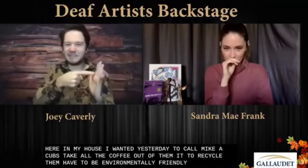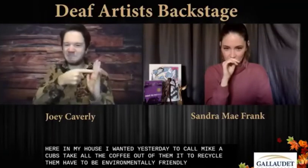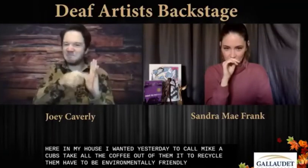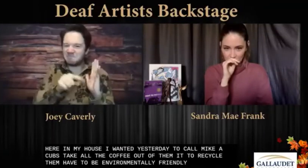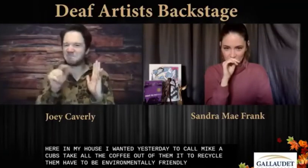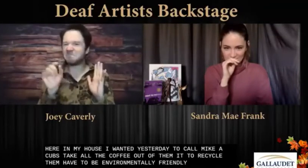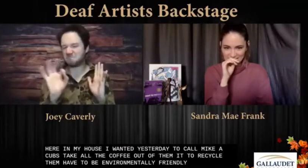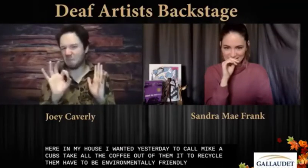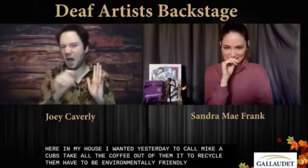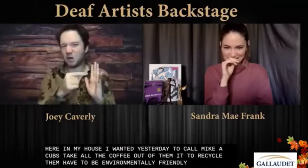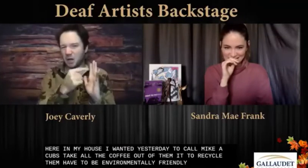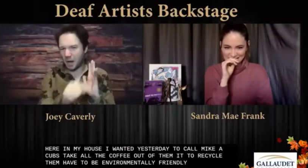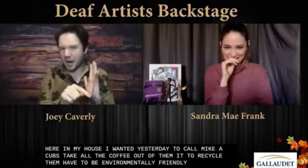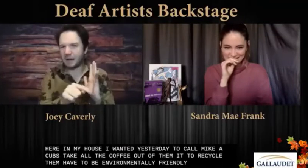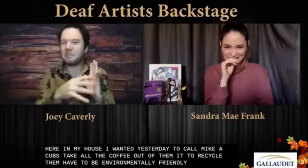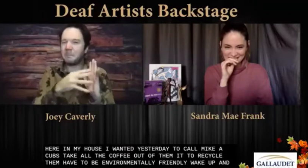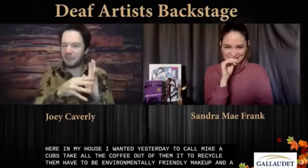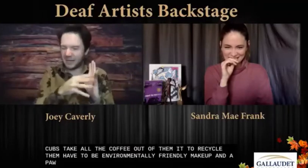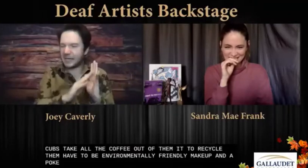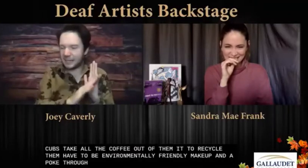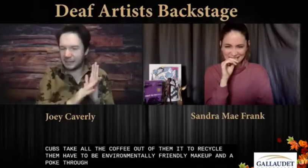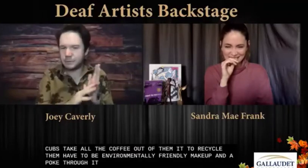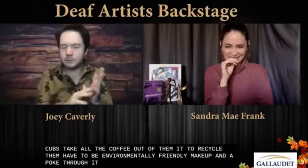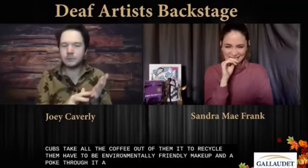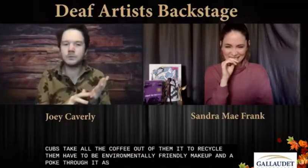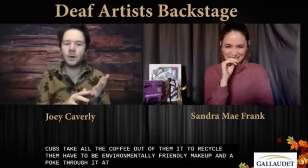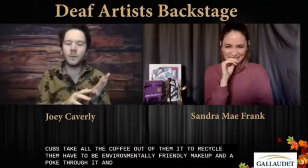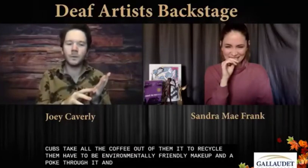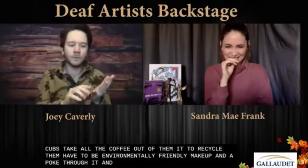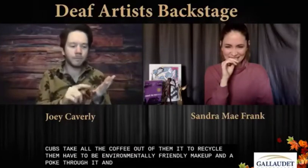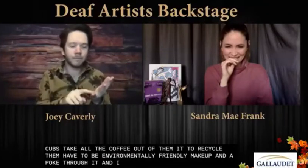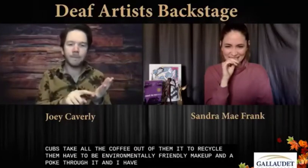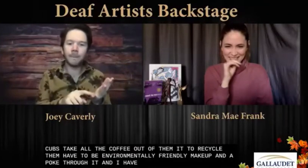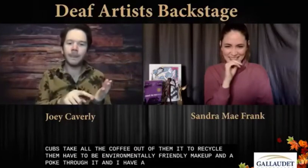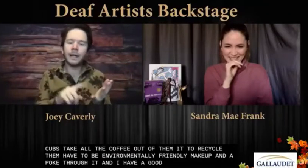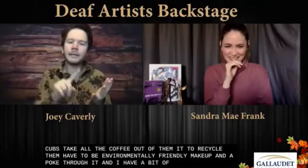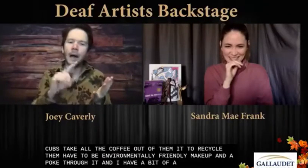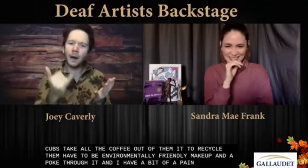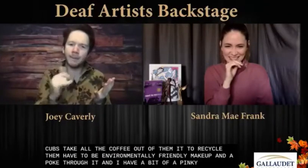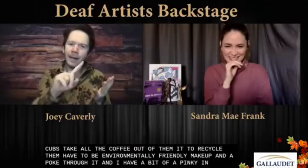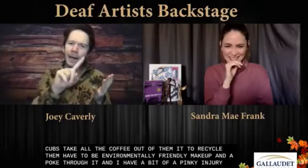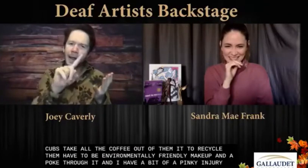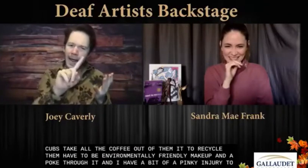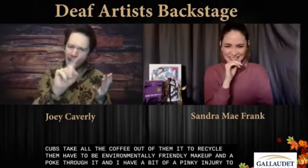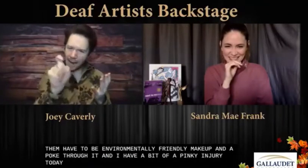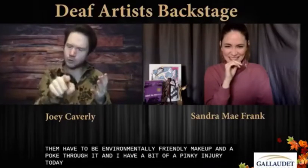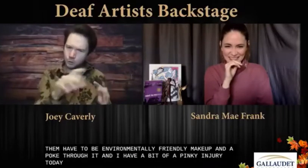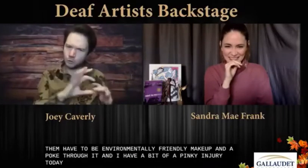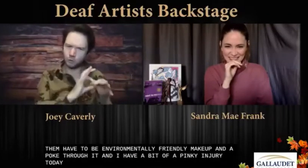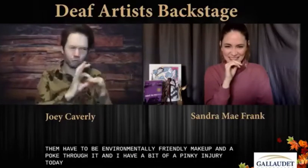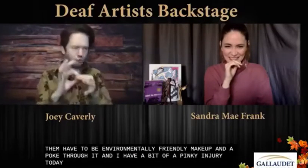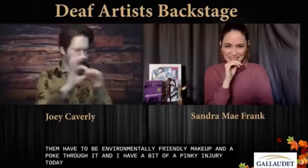take the coffee out of the k-cup and it poked through it and I have a bit of a pinky injury today